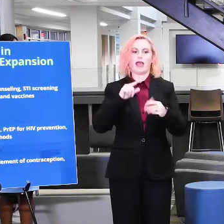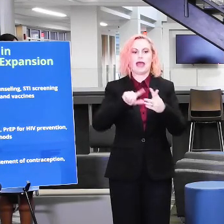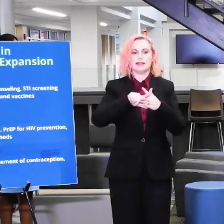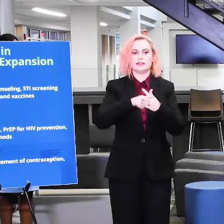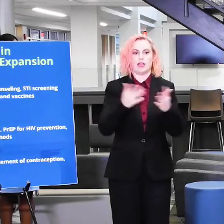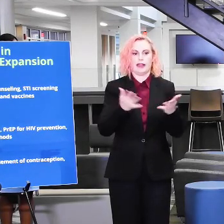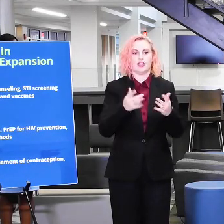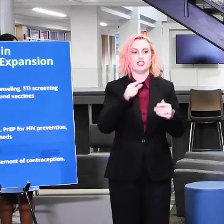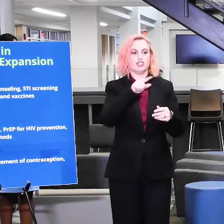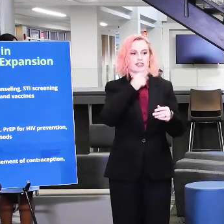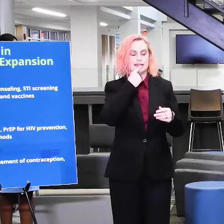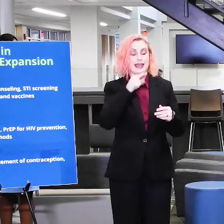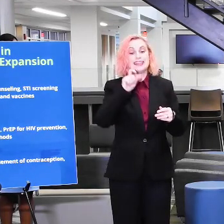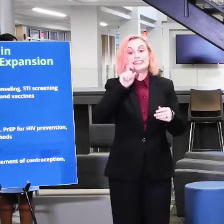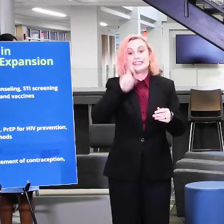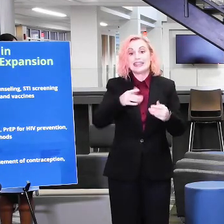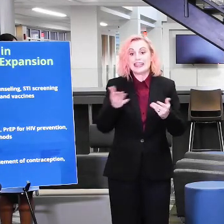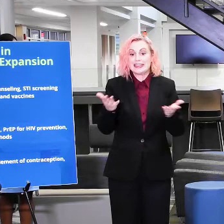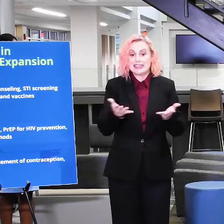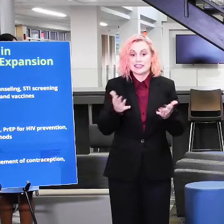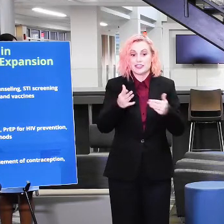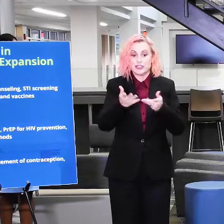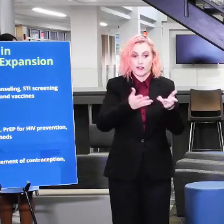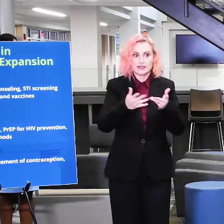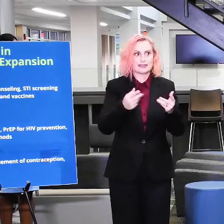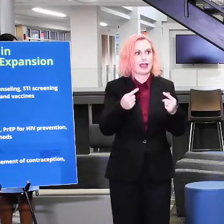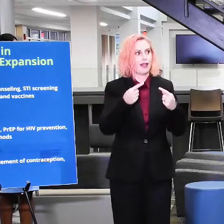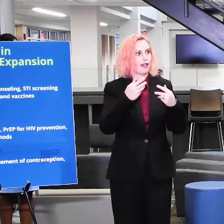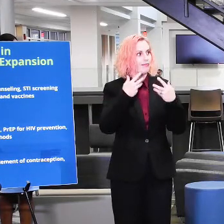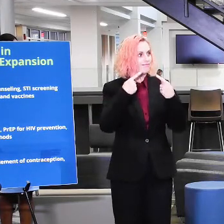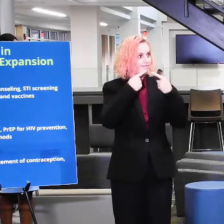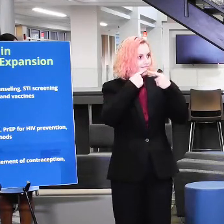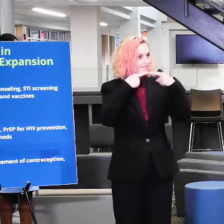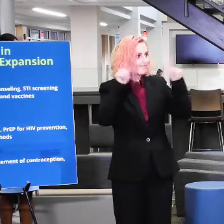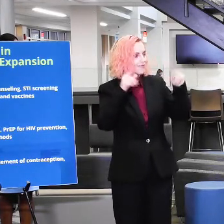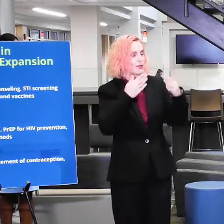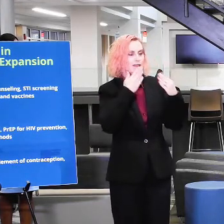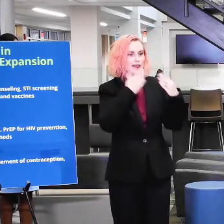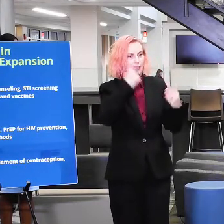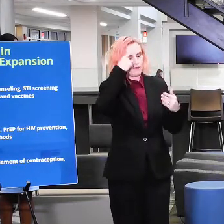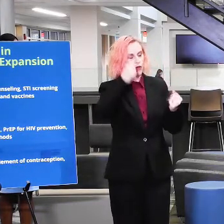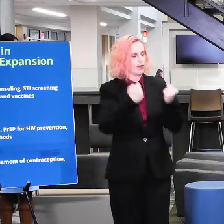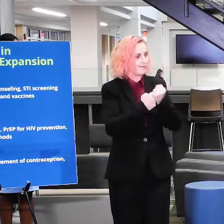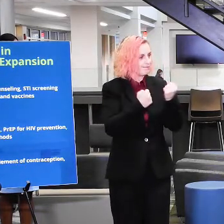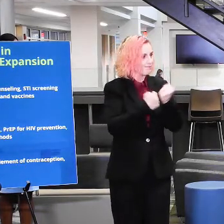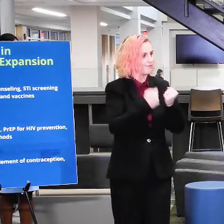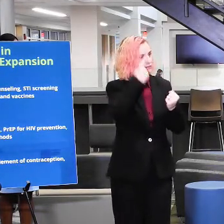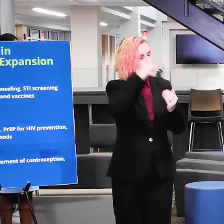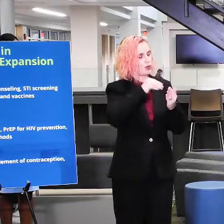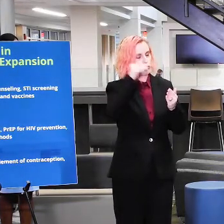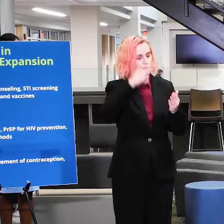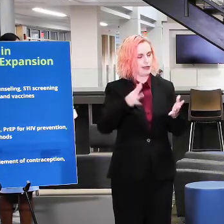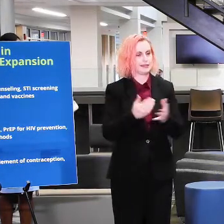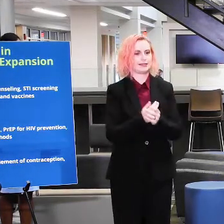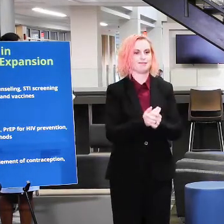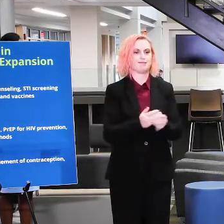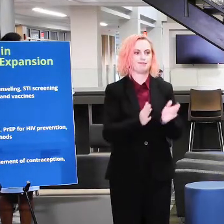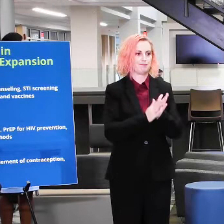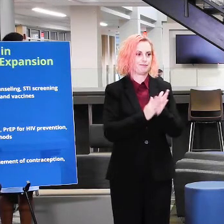these services, and look at where we are today. So thank you, Tara, for your wonderful advocacy for our students.